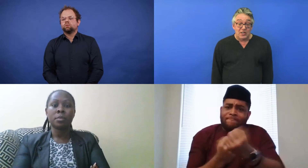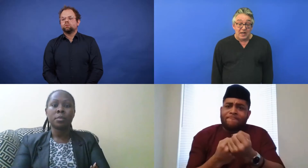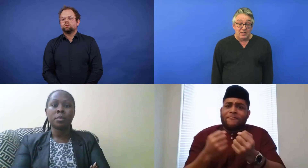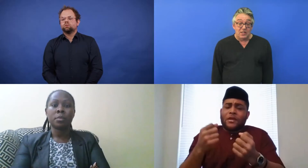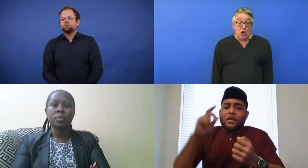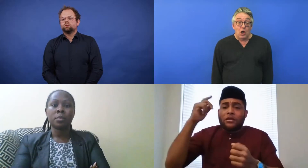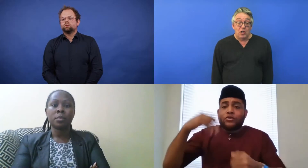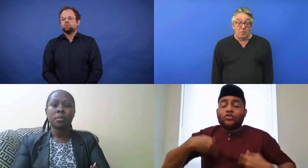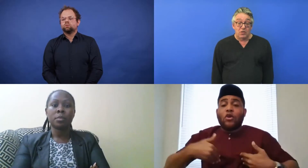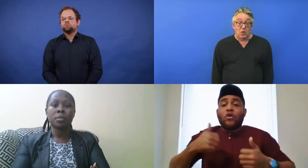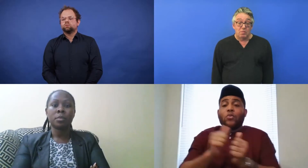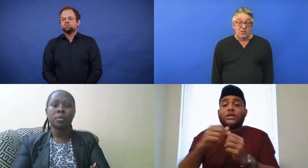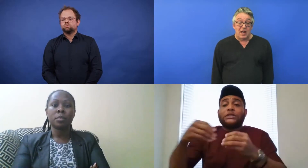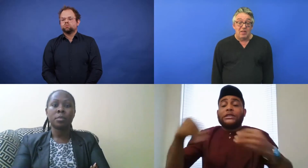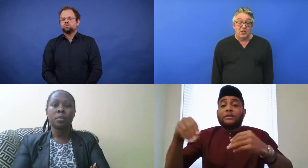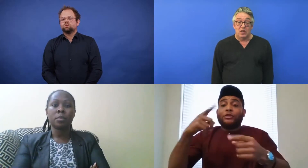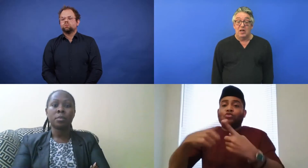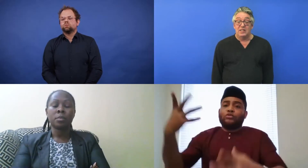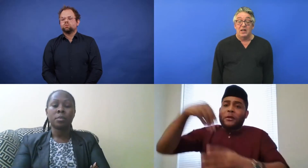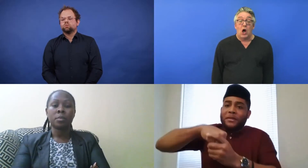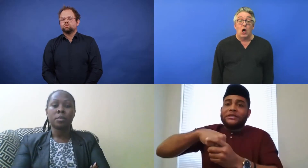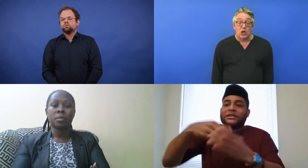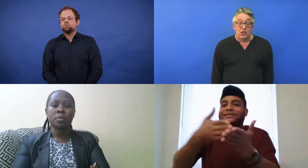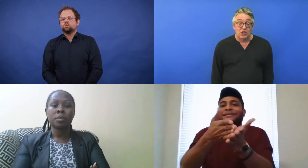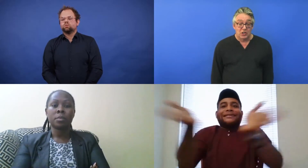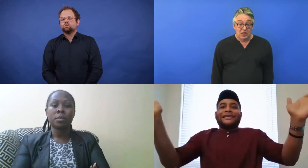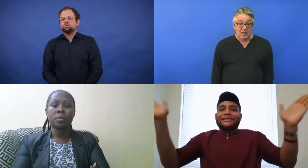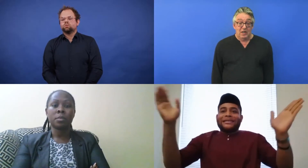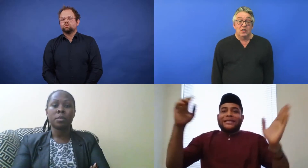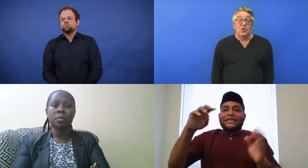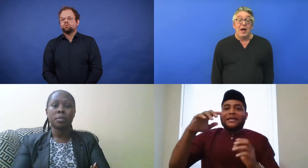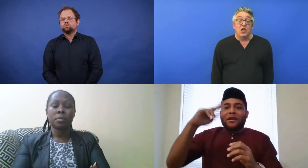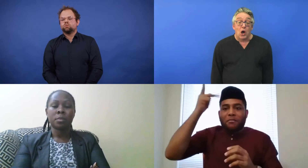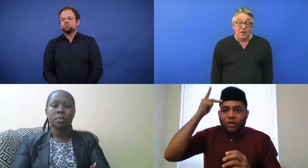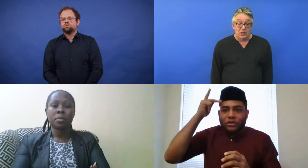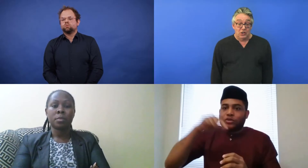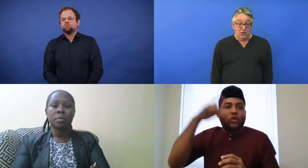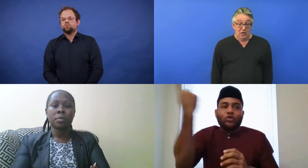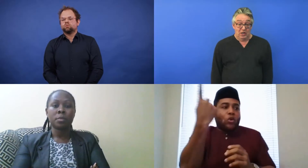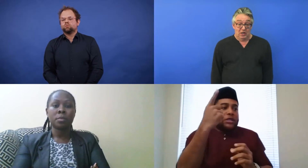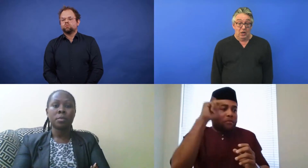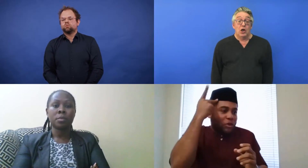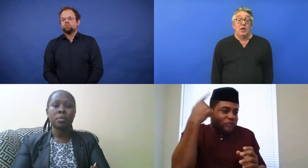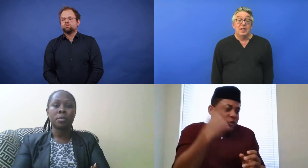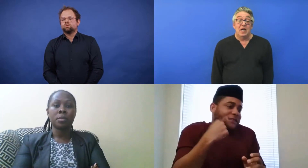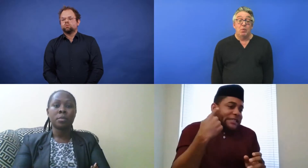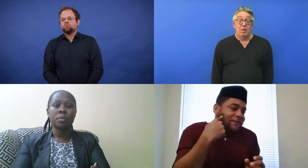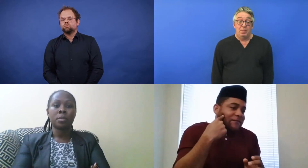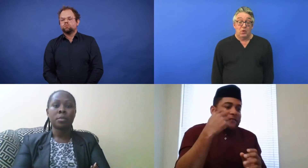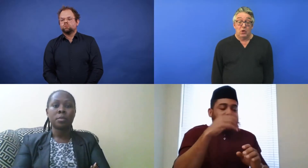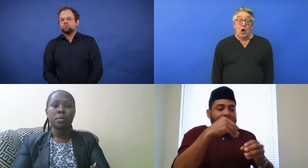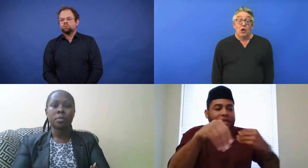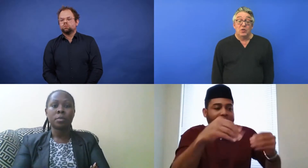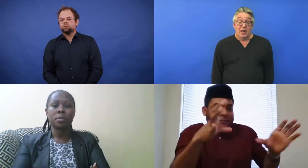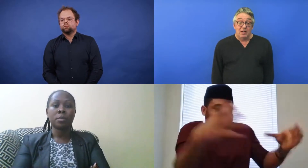just that, government also must have the, let's say, the heart to encourage disabled